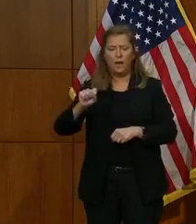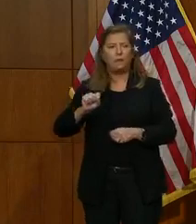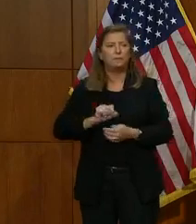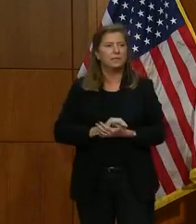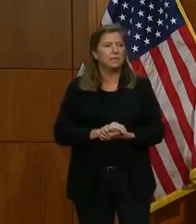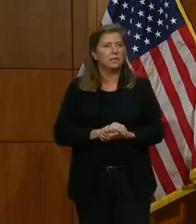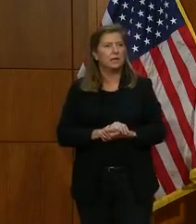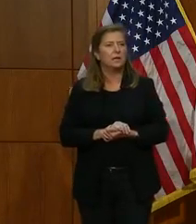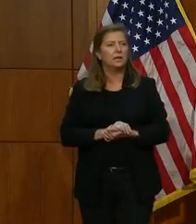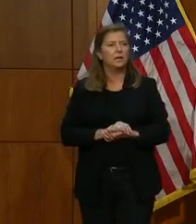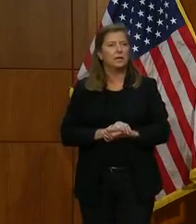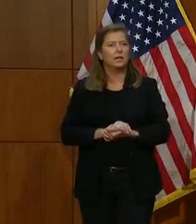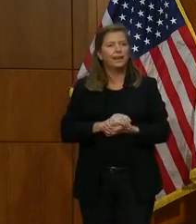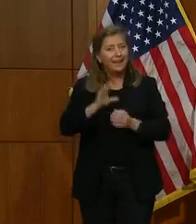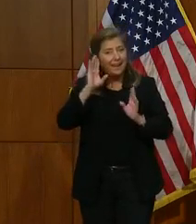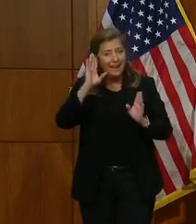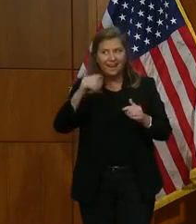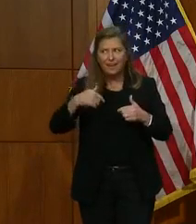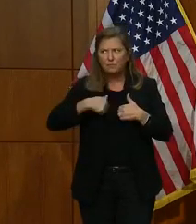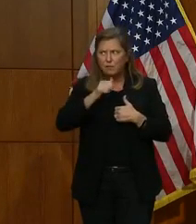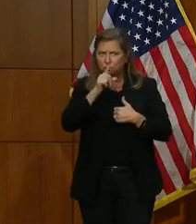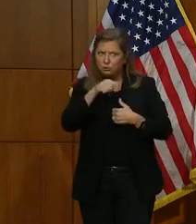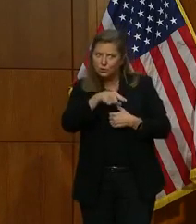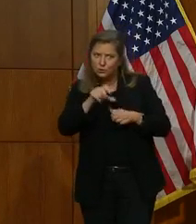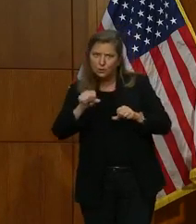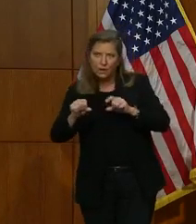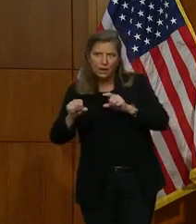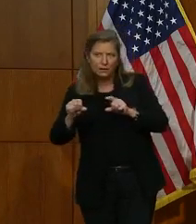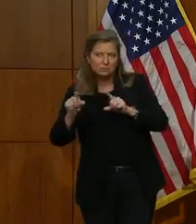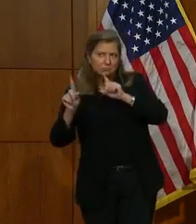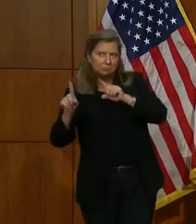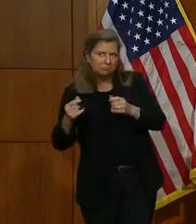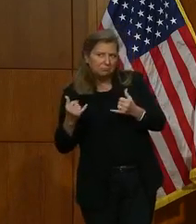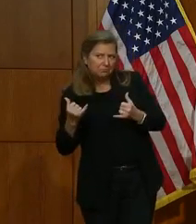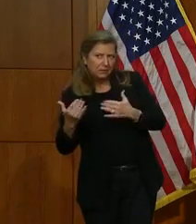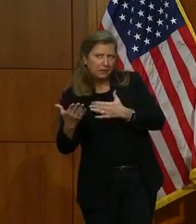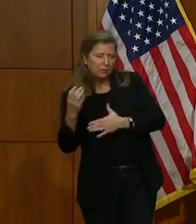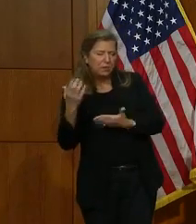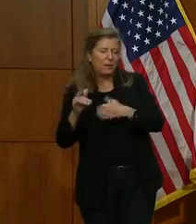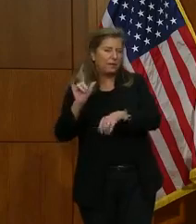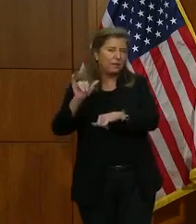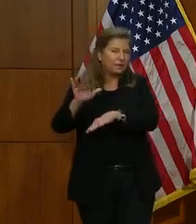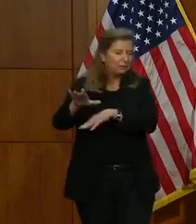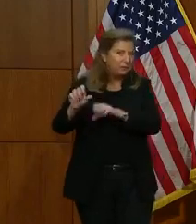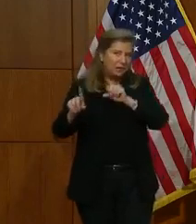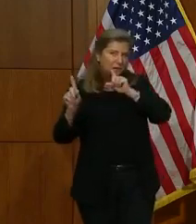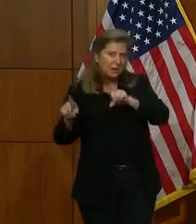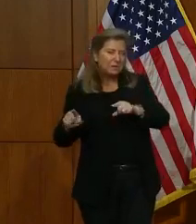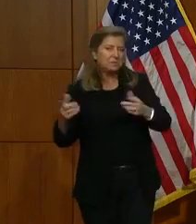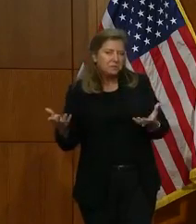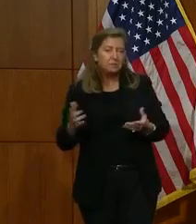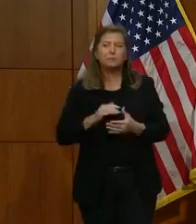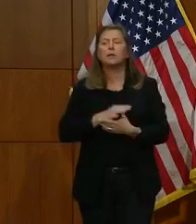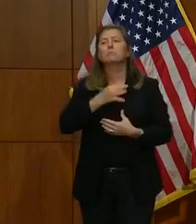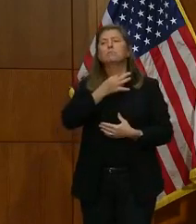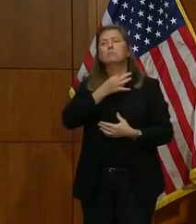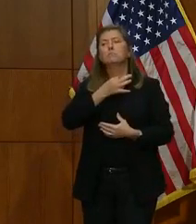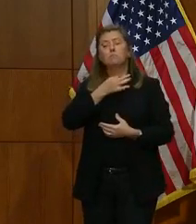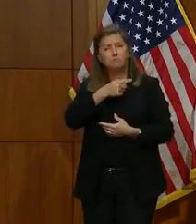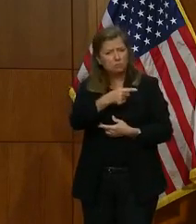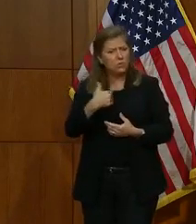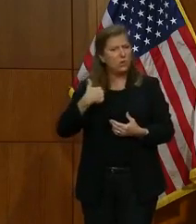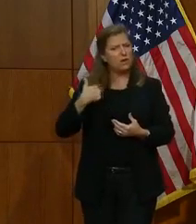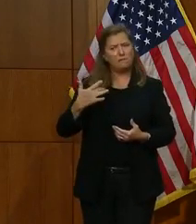Hi, and I'm not sure if this is something that you would be able to answer at this point or later in the day, but I was wondering if you have a